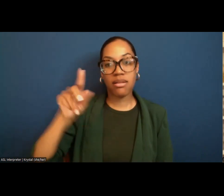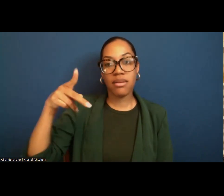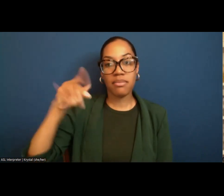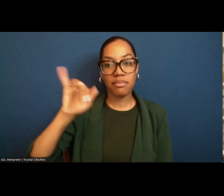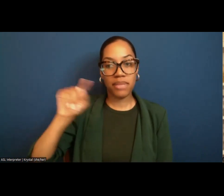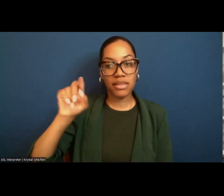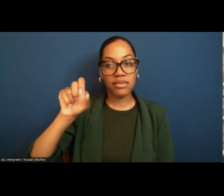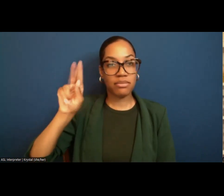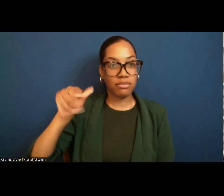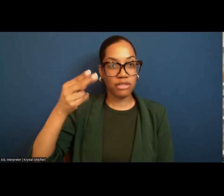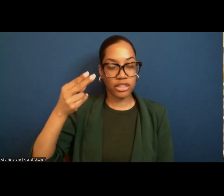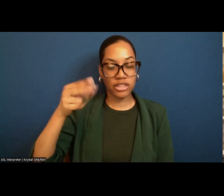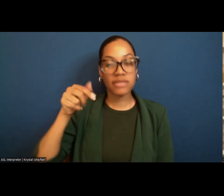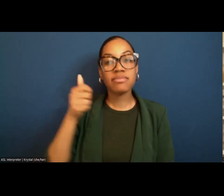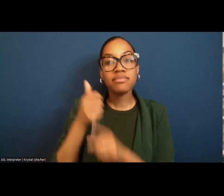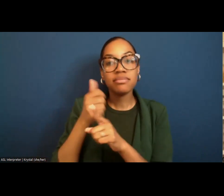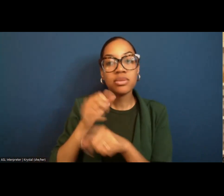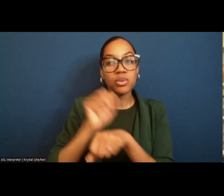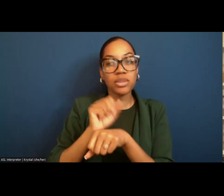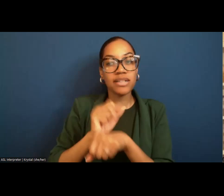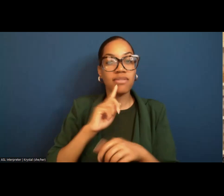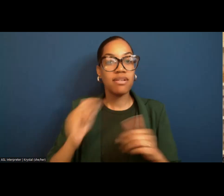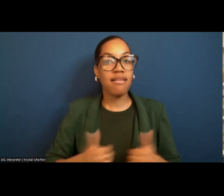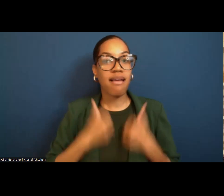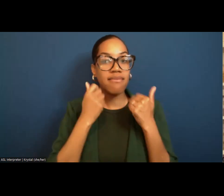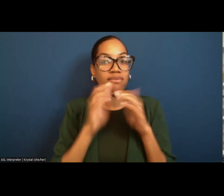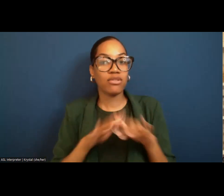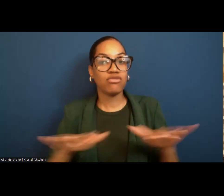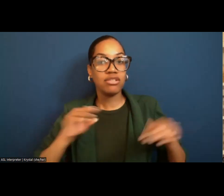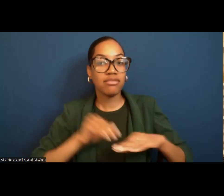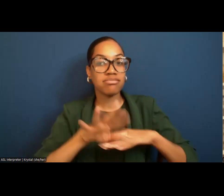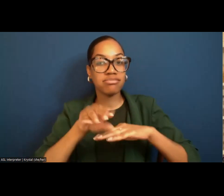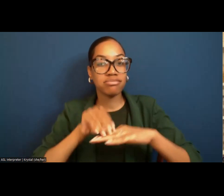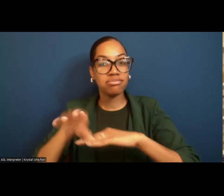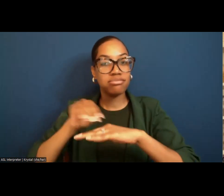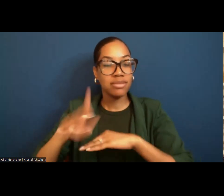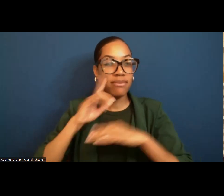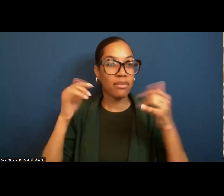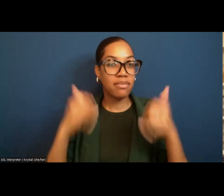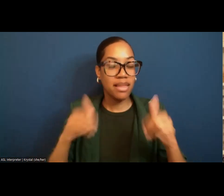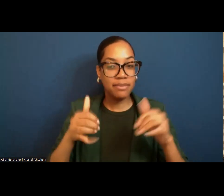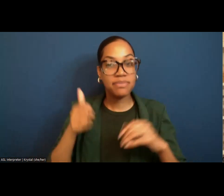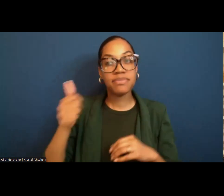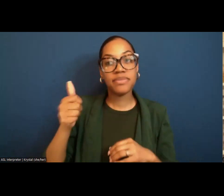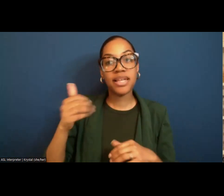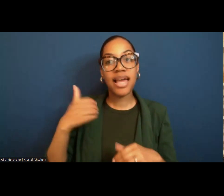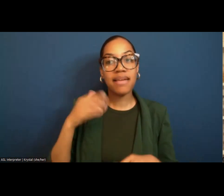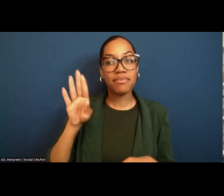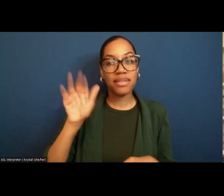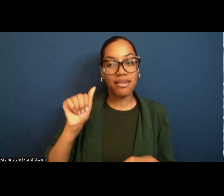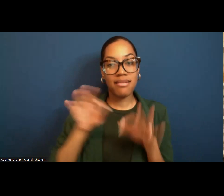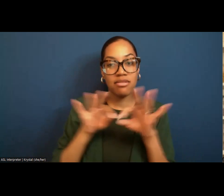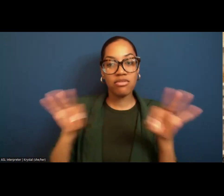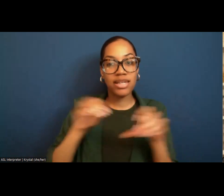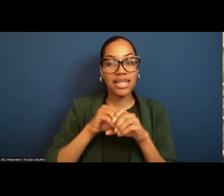and communities. She has a Bachelor of Arts degree in Ethnic Studies and a master's in education and administrative